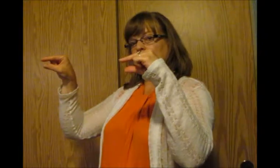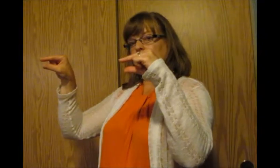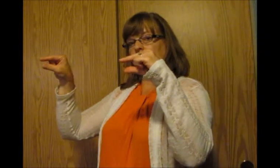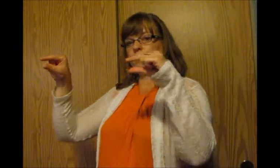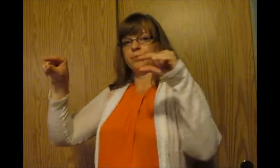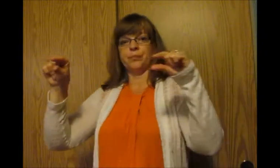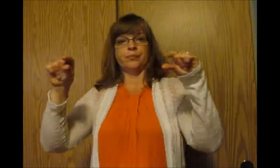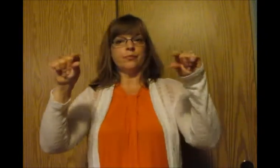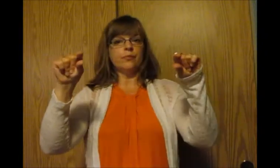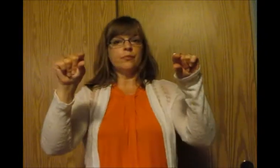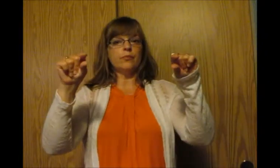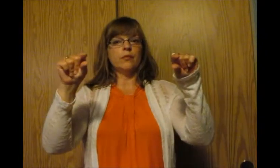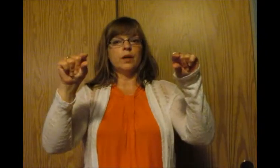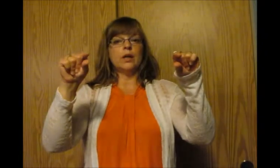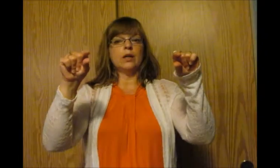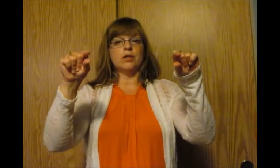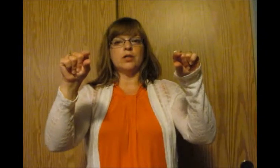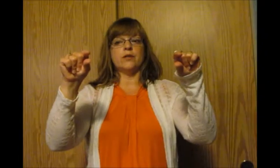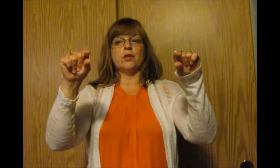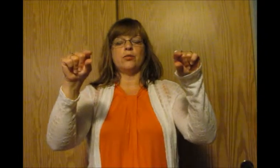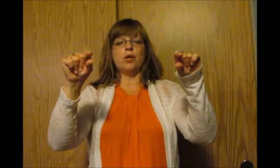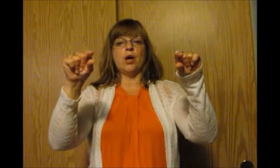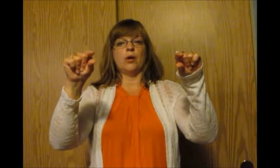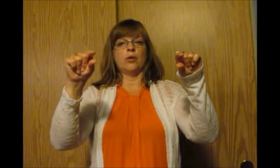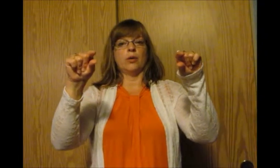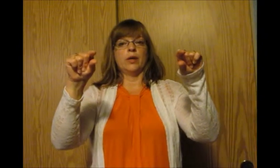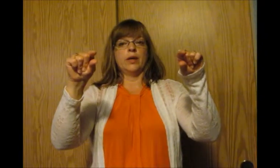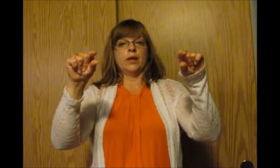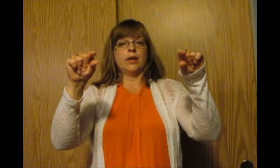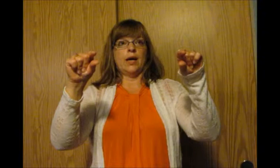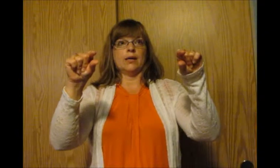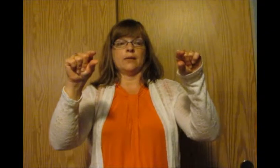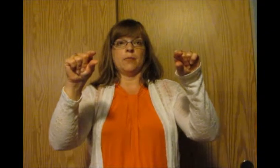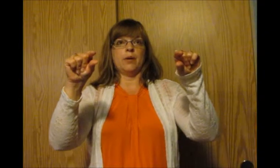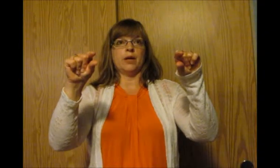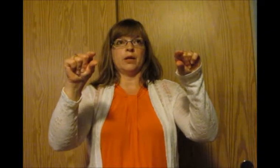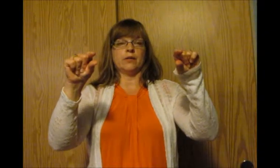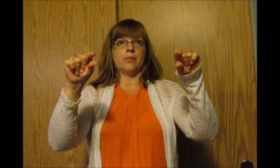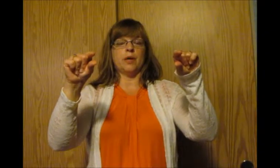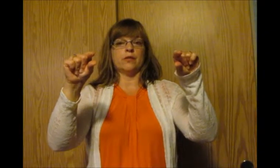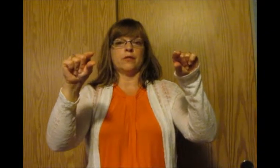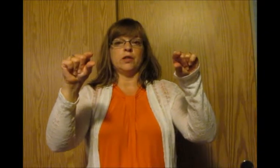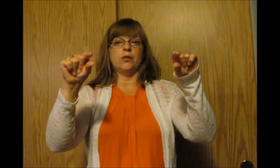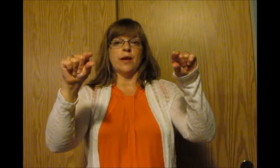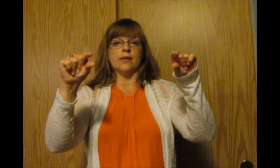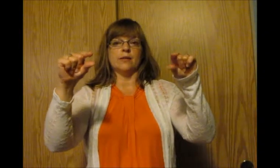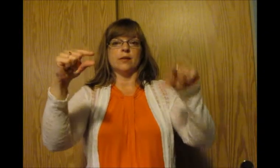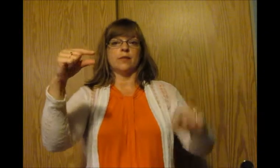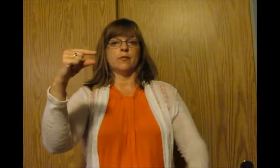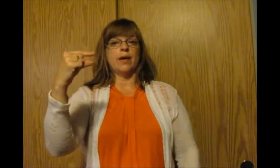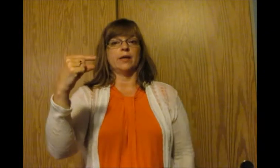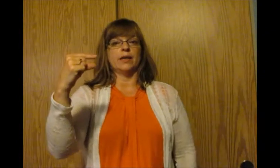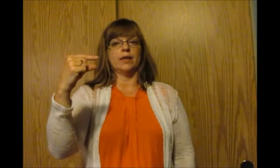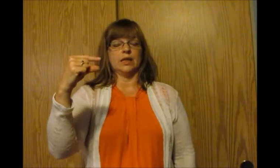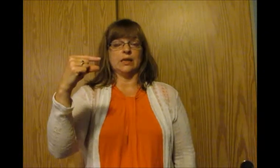G. Now, just so you know, in some parts of the U.S., it's made like